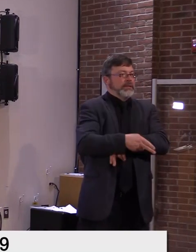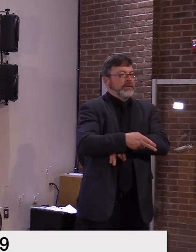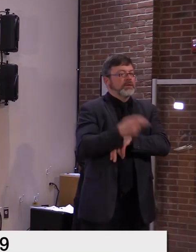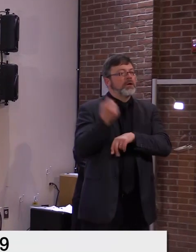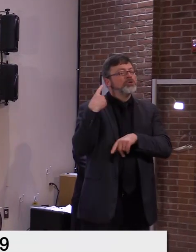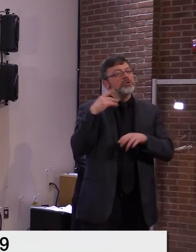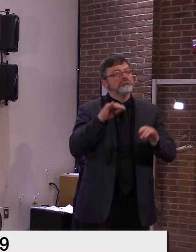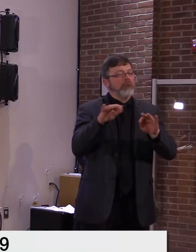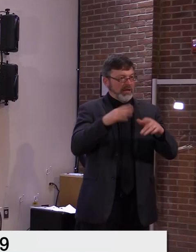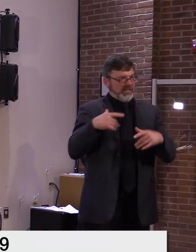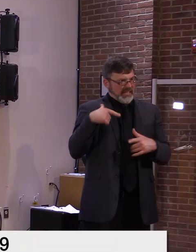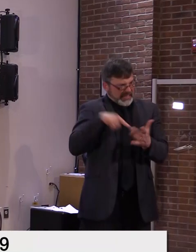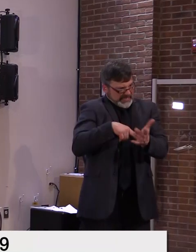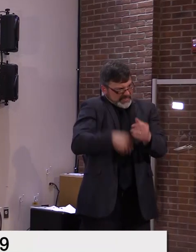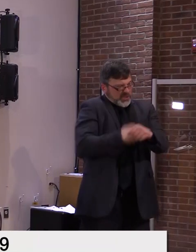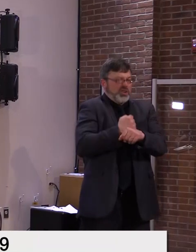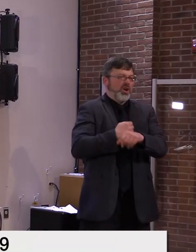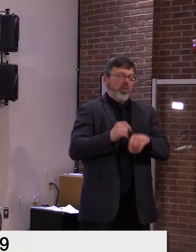ever right now.